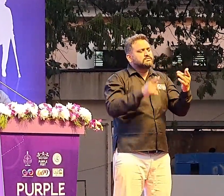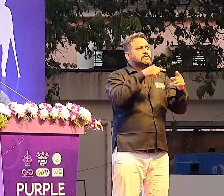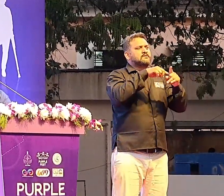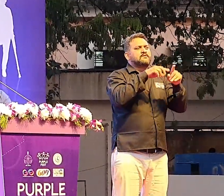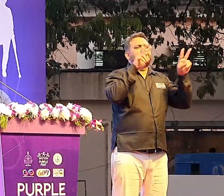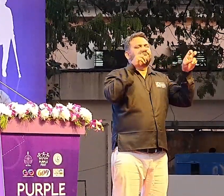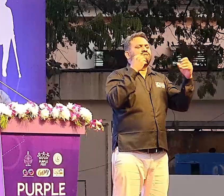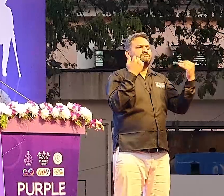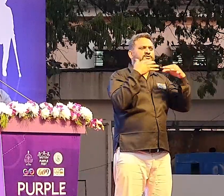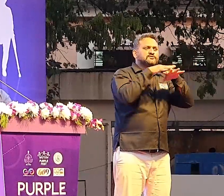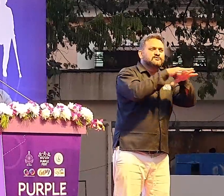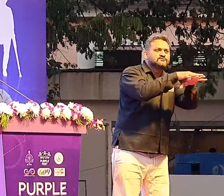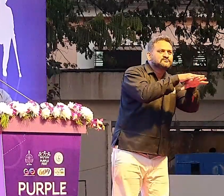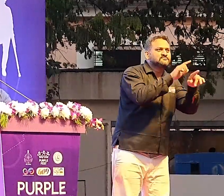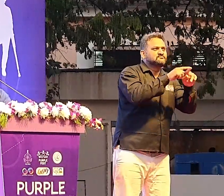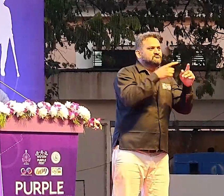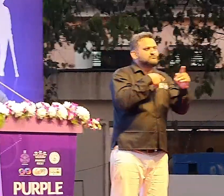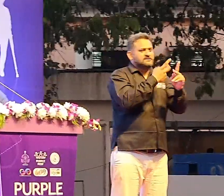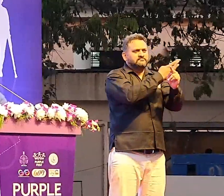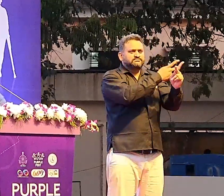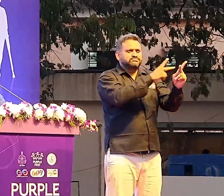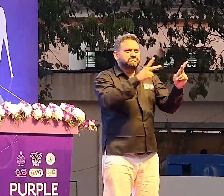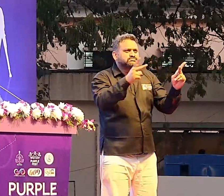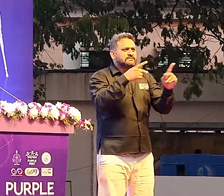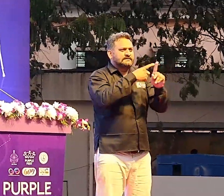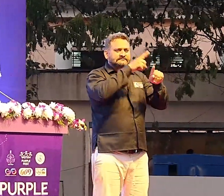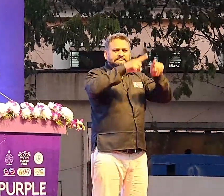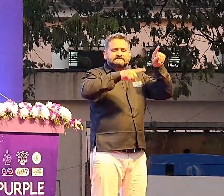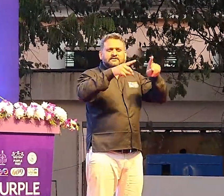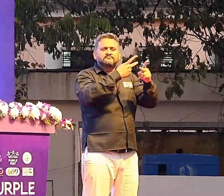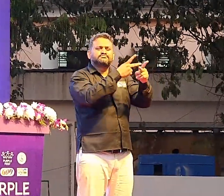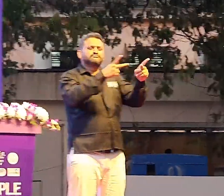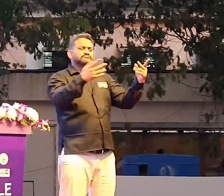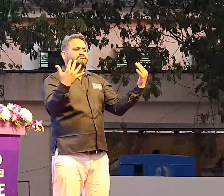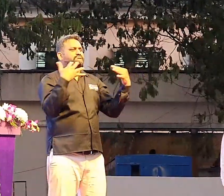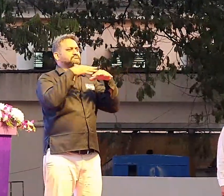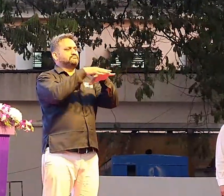inclusive spirit towards diverse segments of the society.